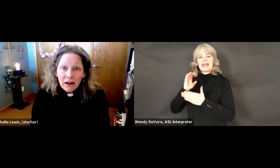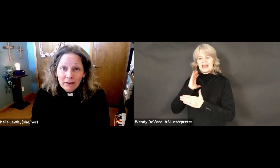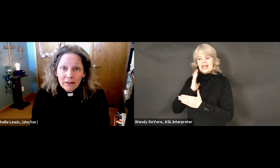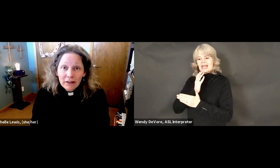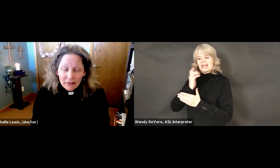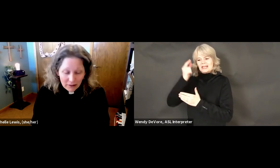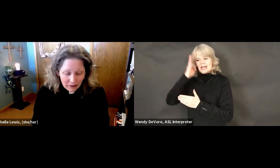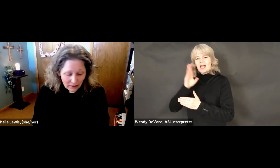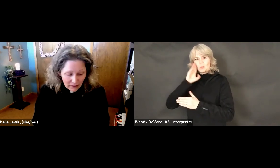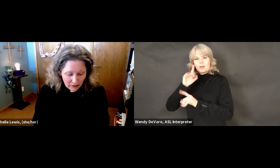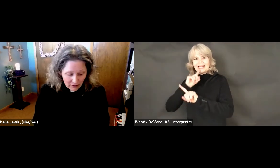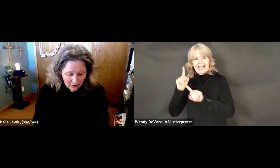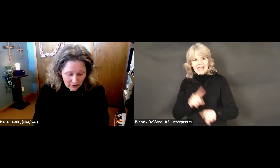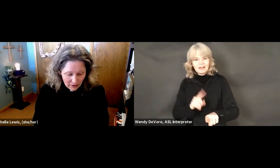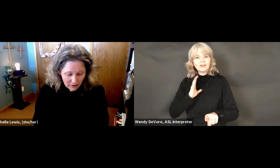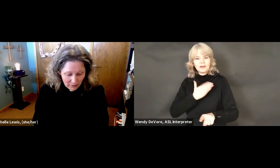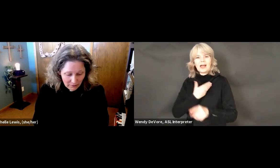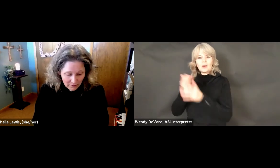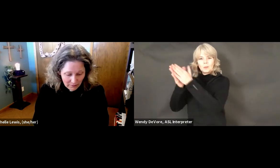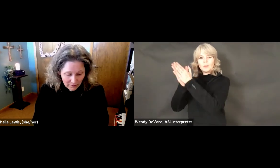be honored.